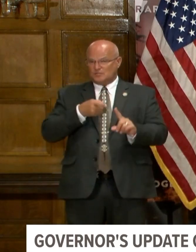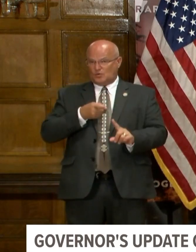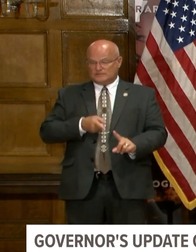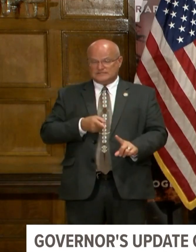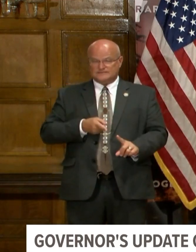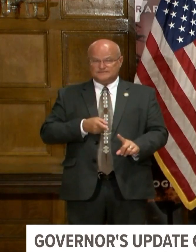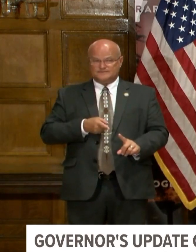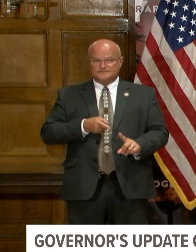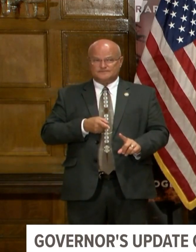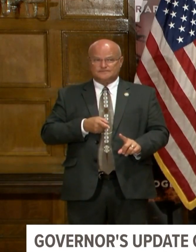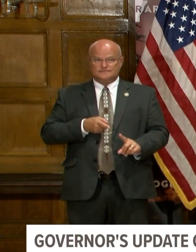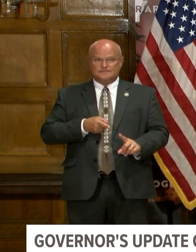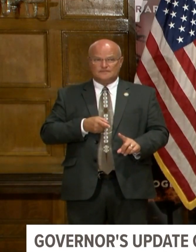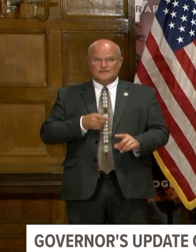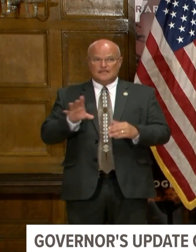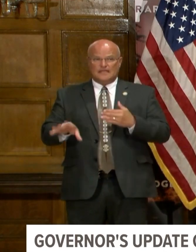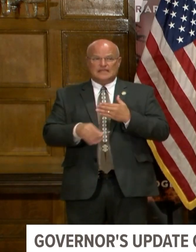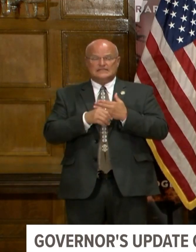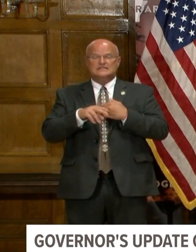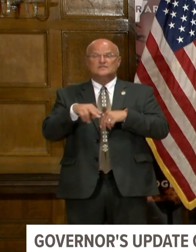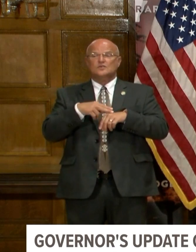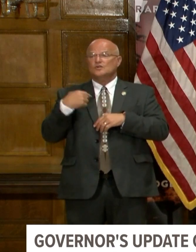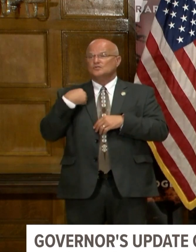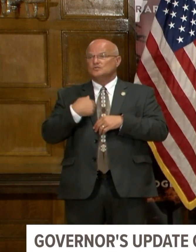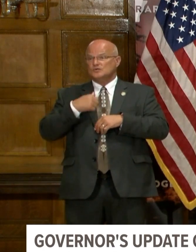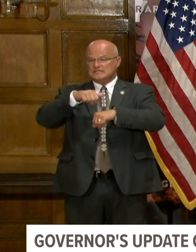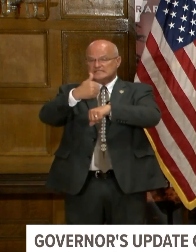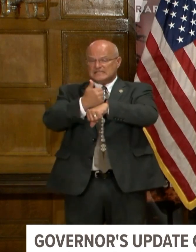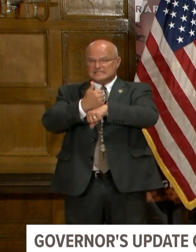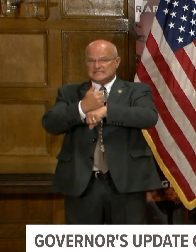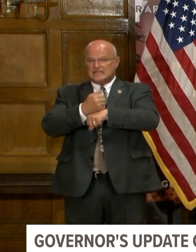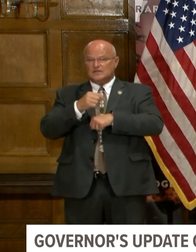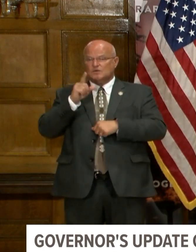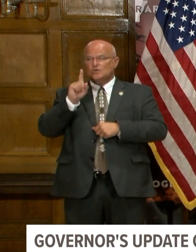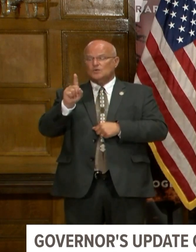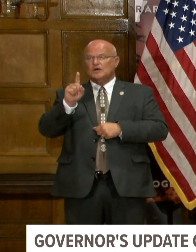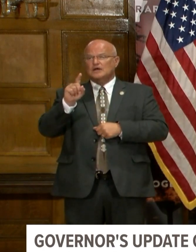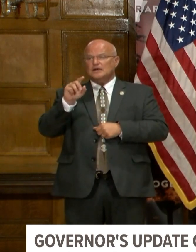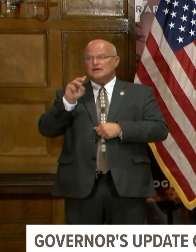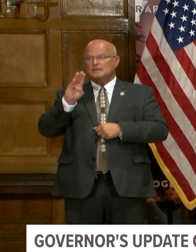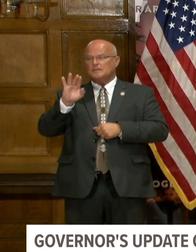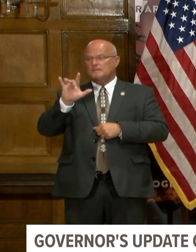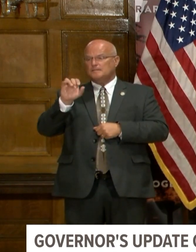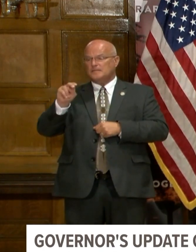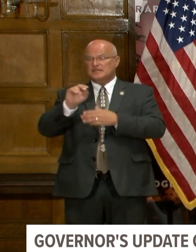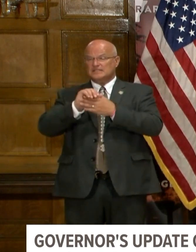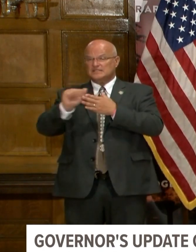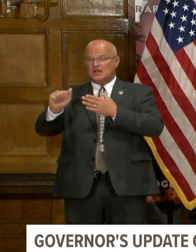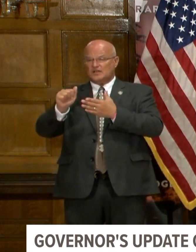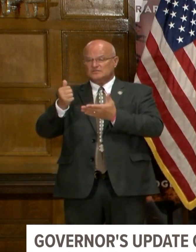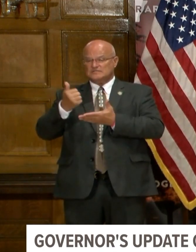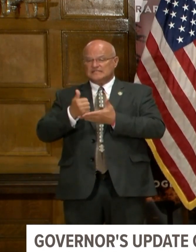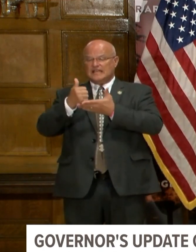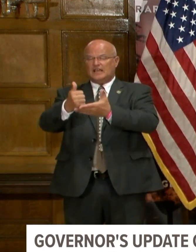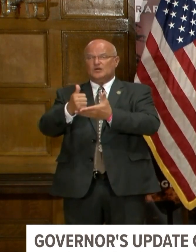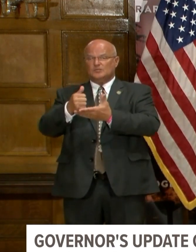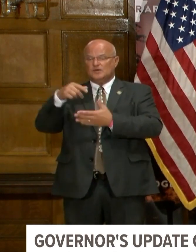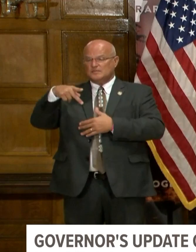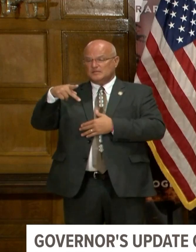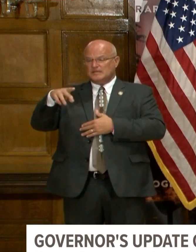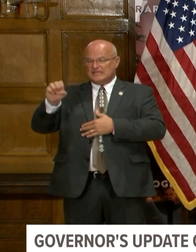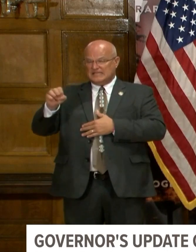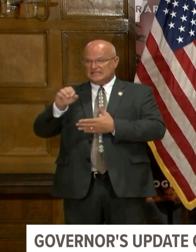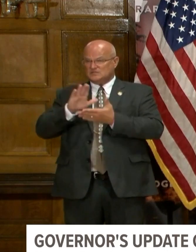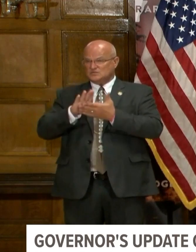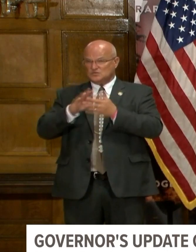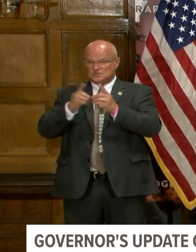points. In addition, of course, we set aside $1 million of PPE to assist the local school districts